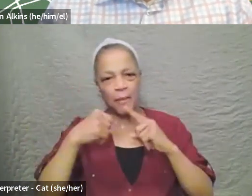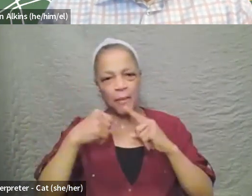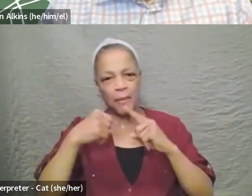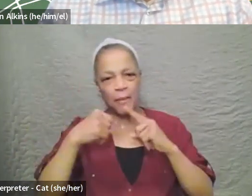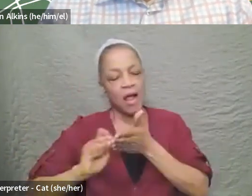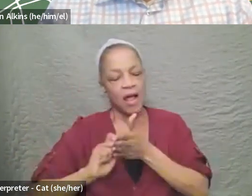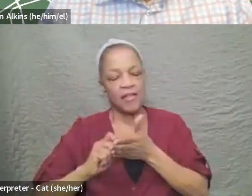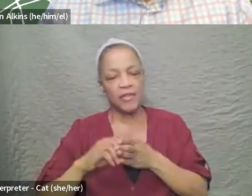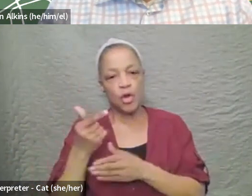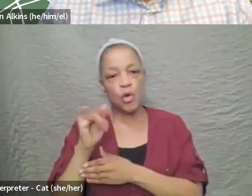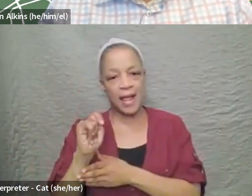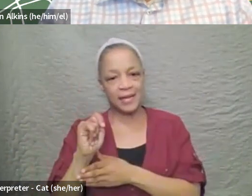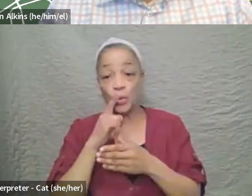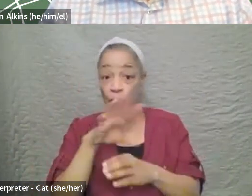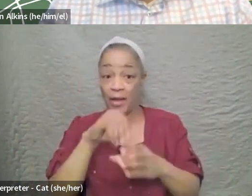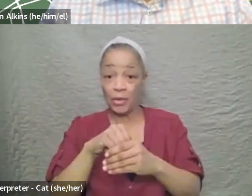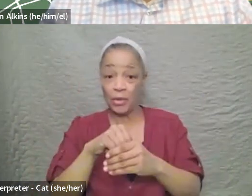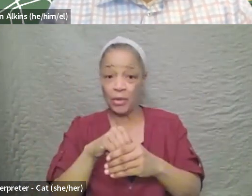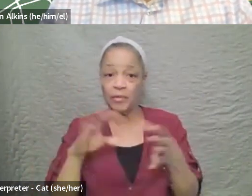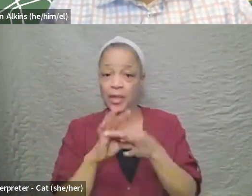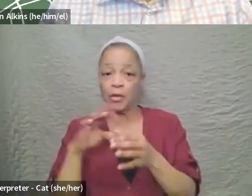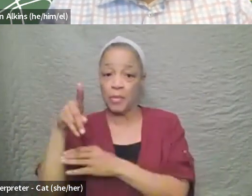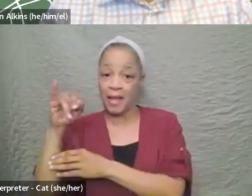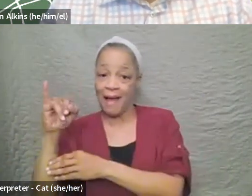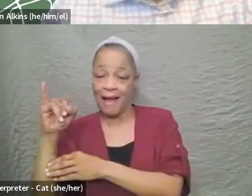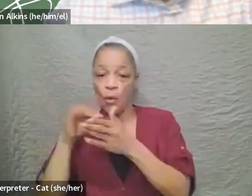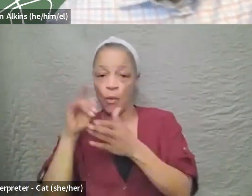include, especially in the level of PI or research.